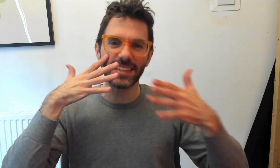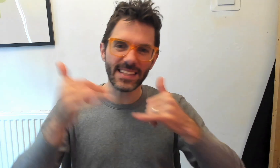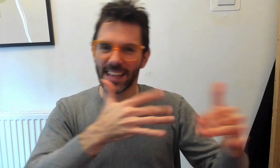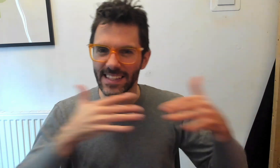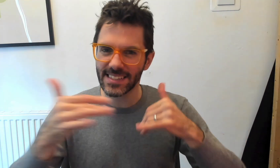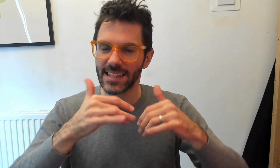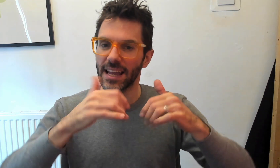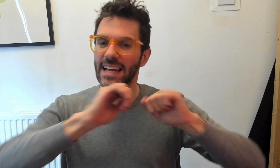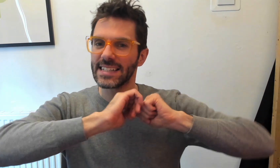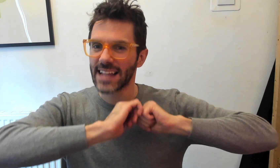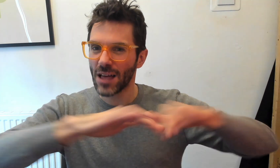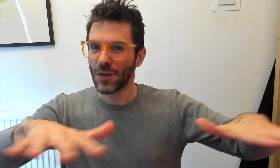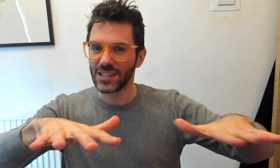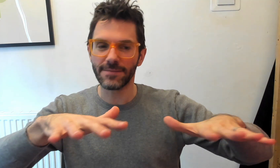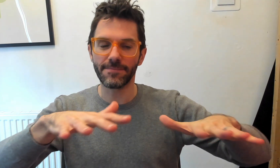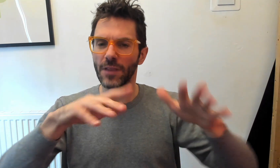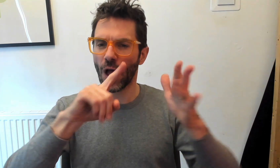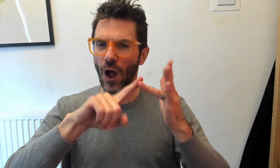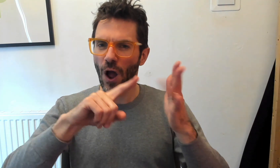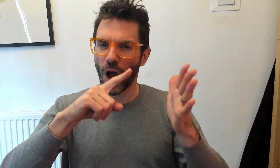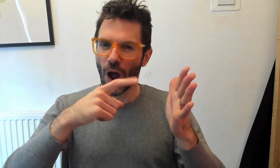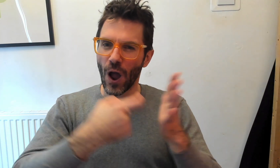containerize, test, deploy,